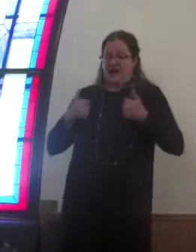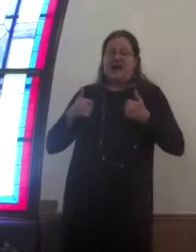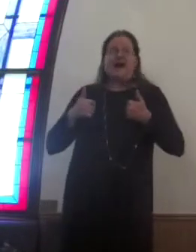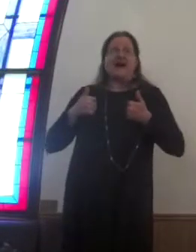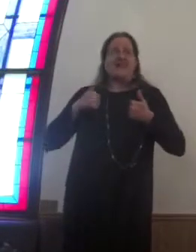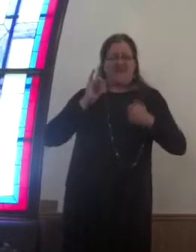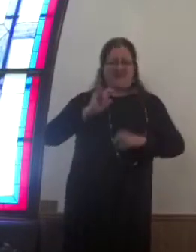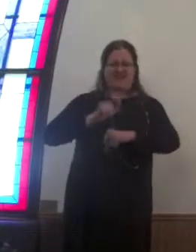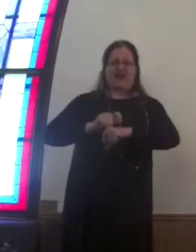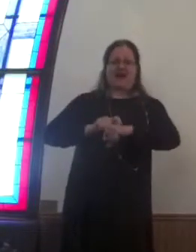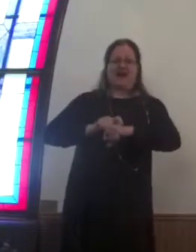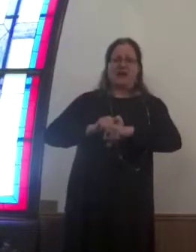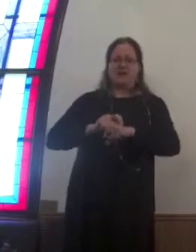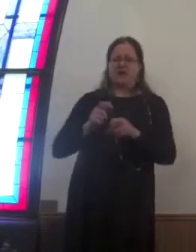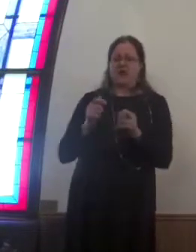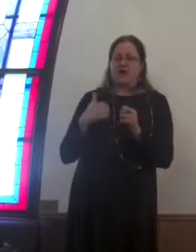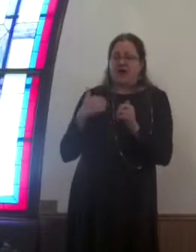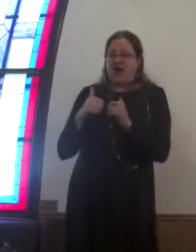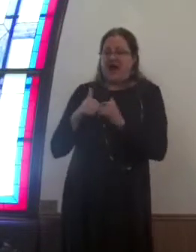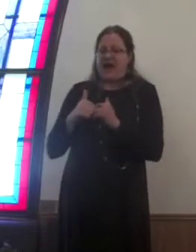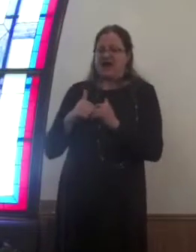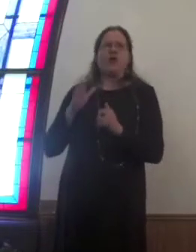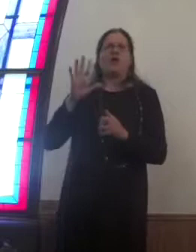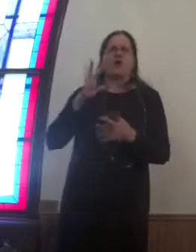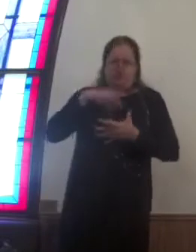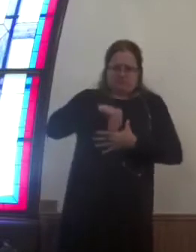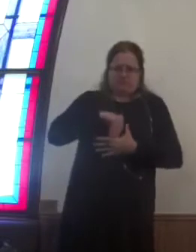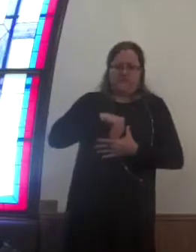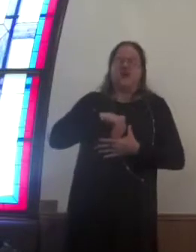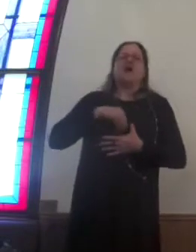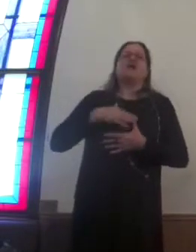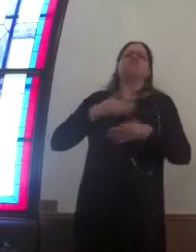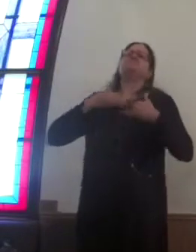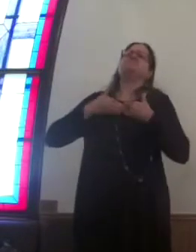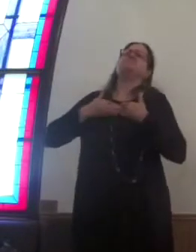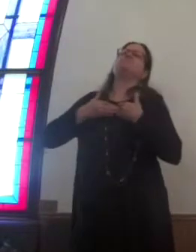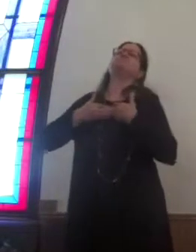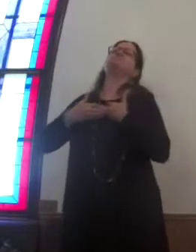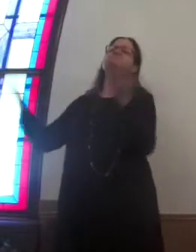they saw it, but it was in them and it had set them free.